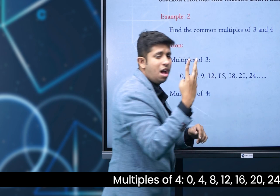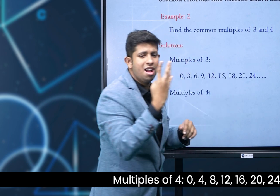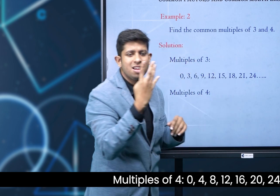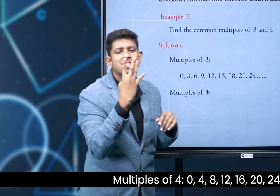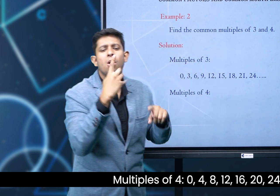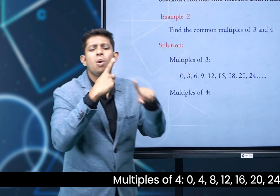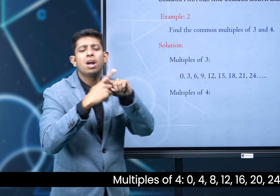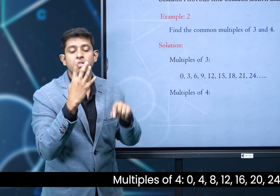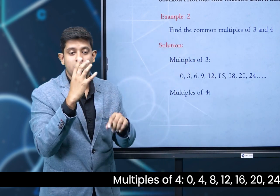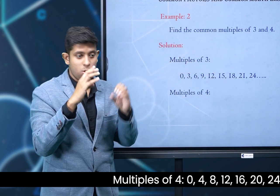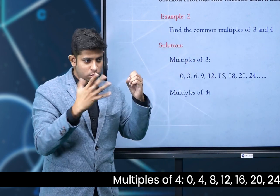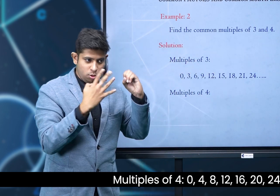Multiples of 4.